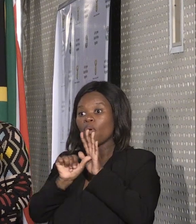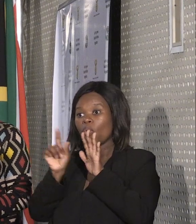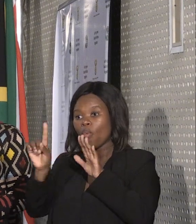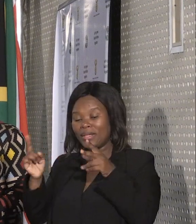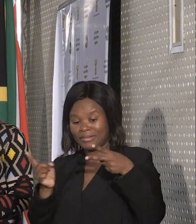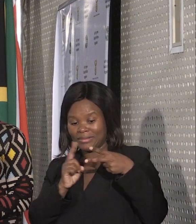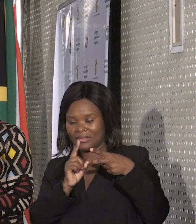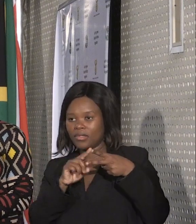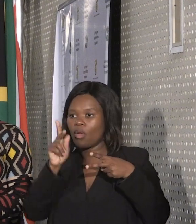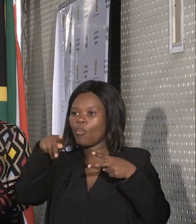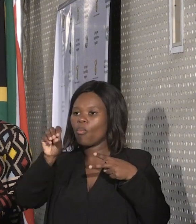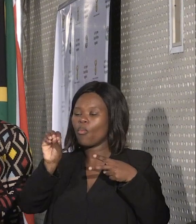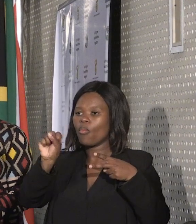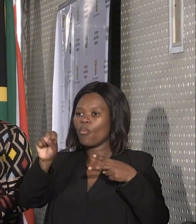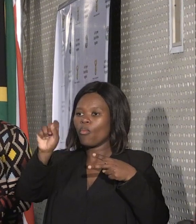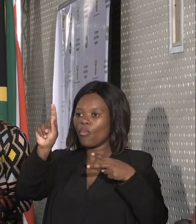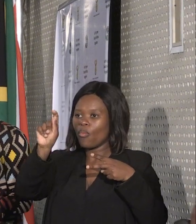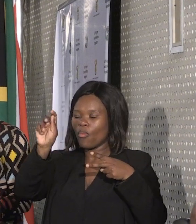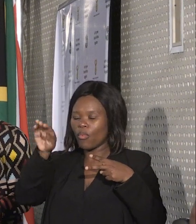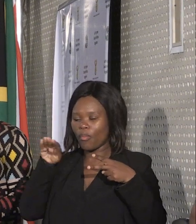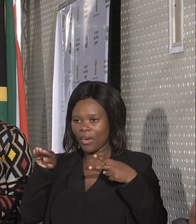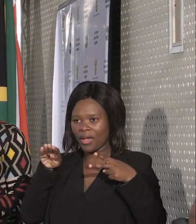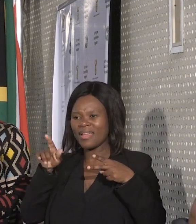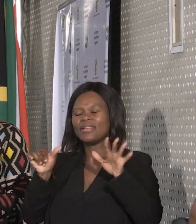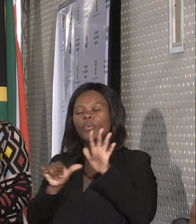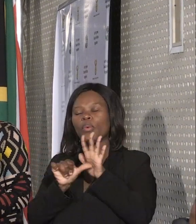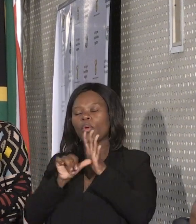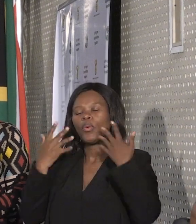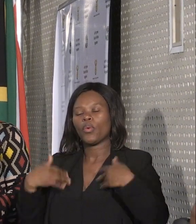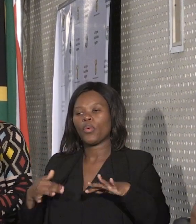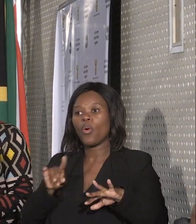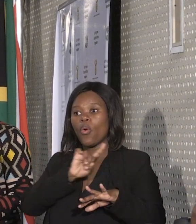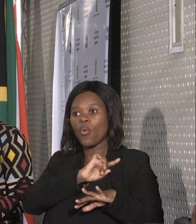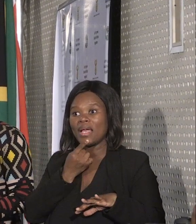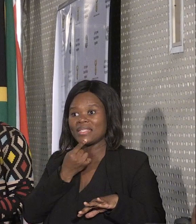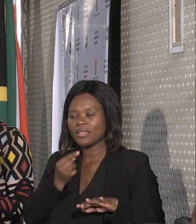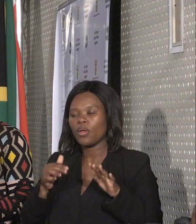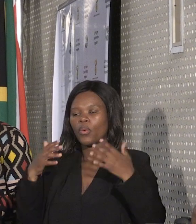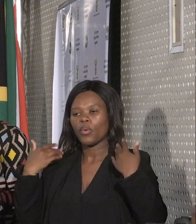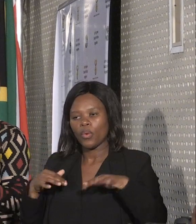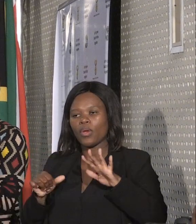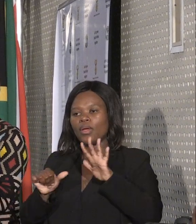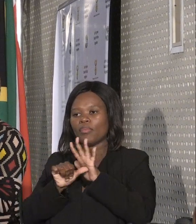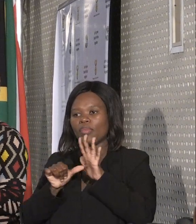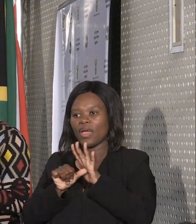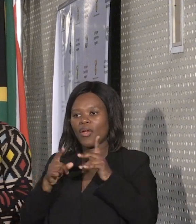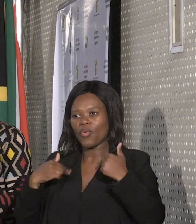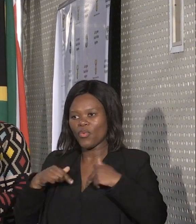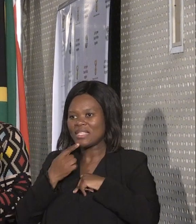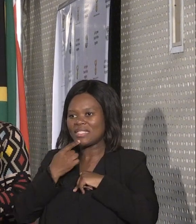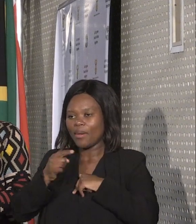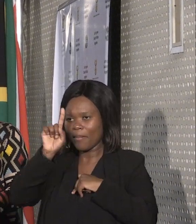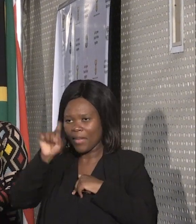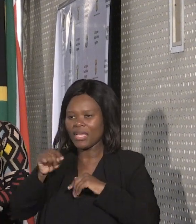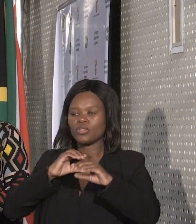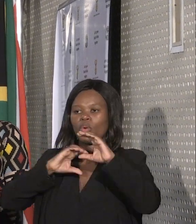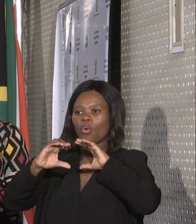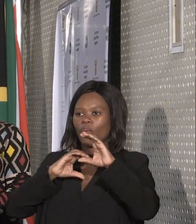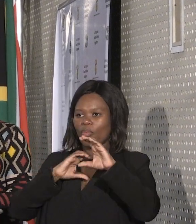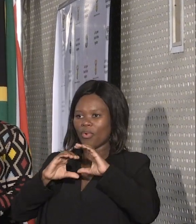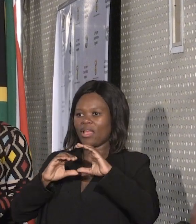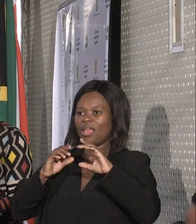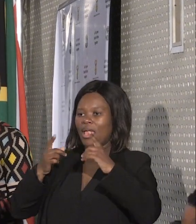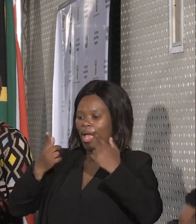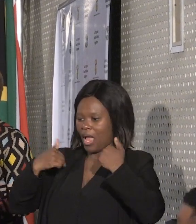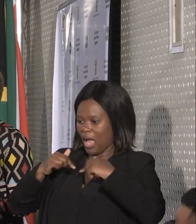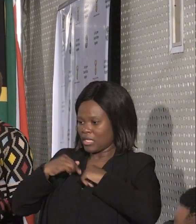Postbank is very important. And while we are saying it is important, we are also saying they must communicate to us